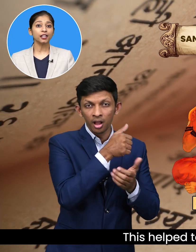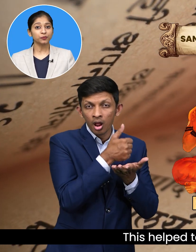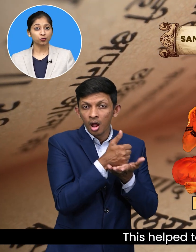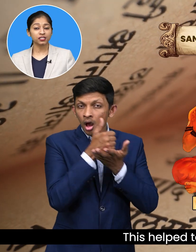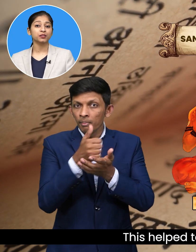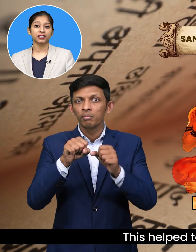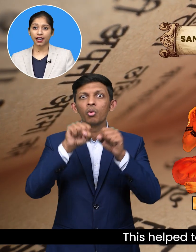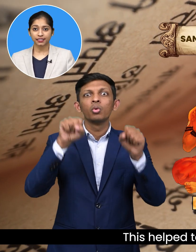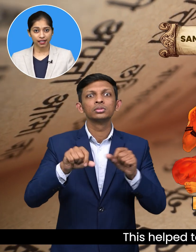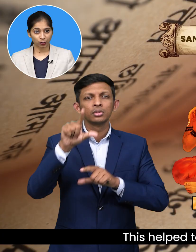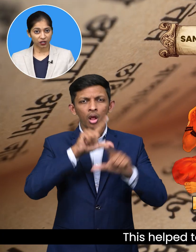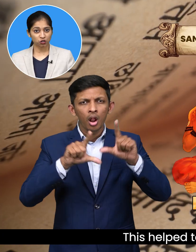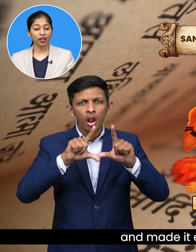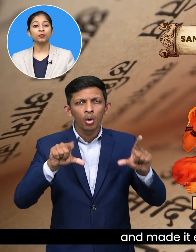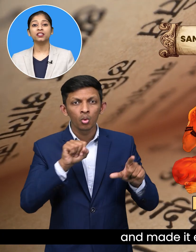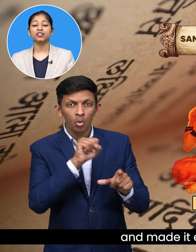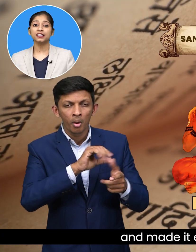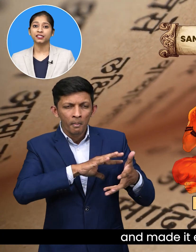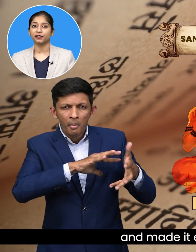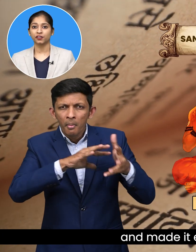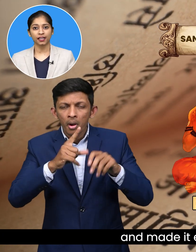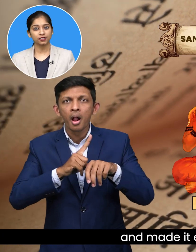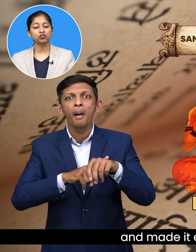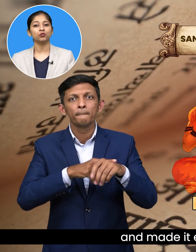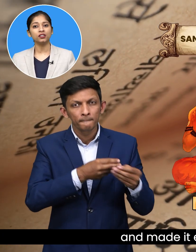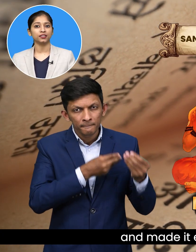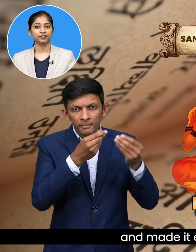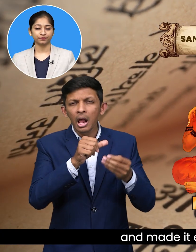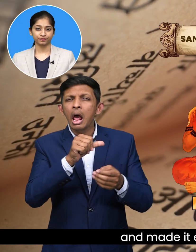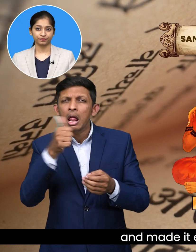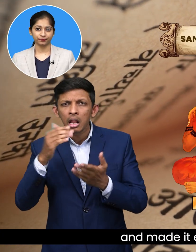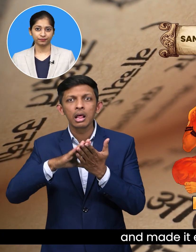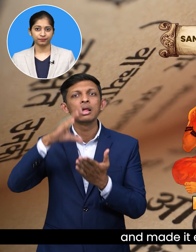This helped to systematize language and made it easier for others to learn.